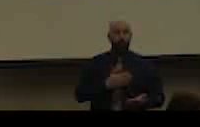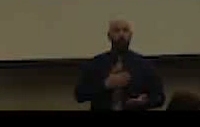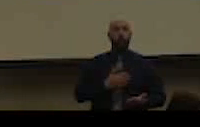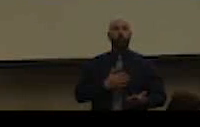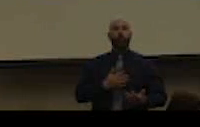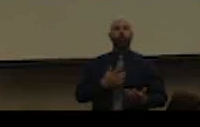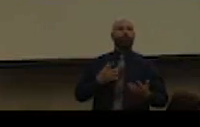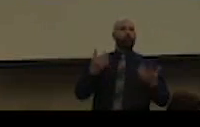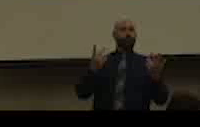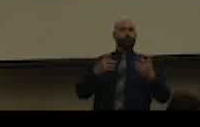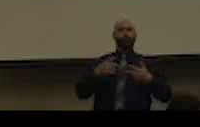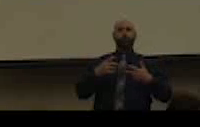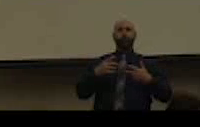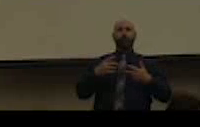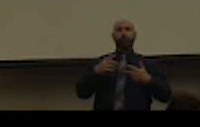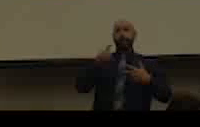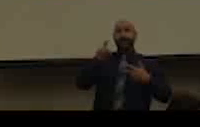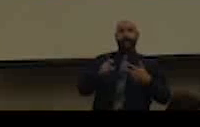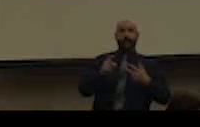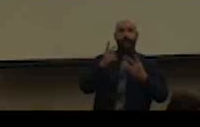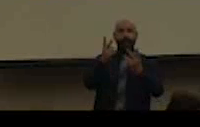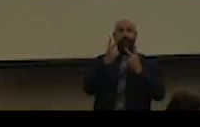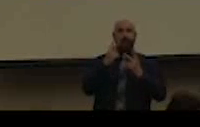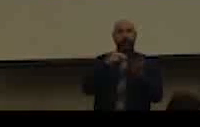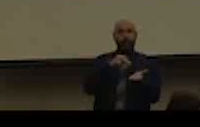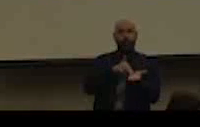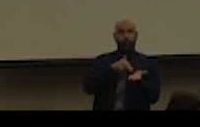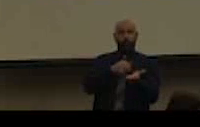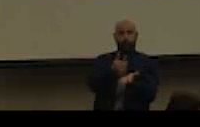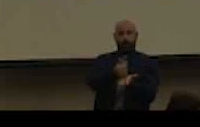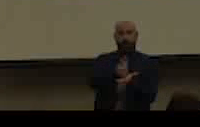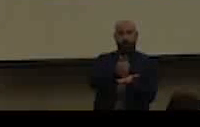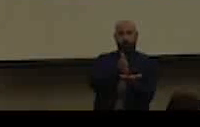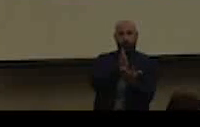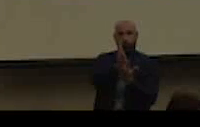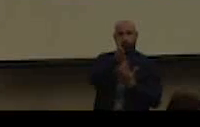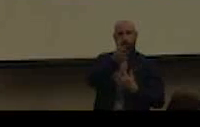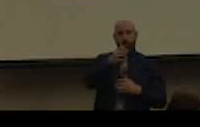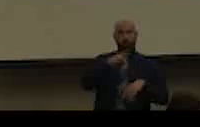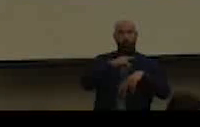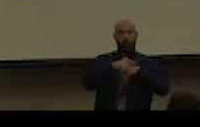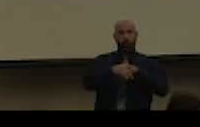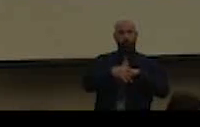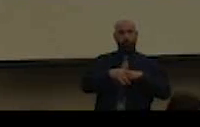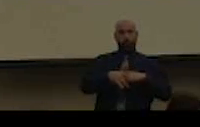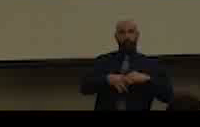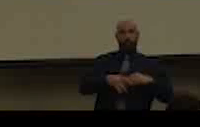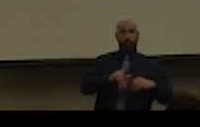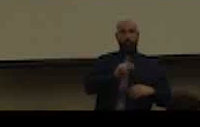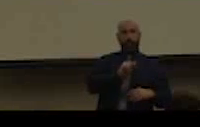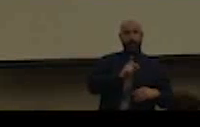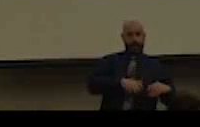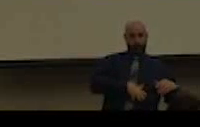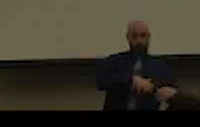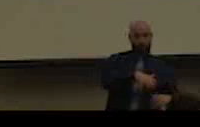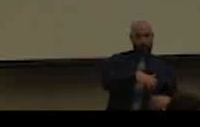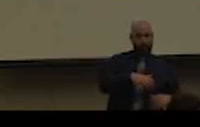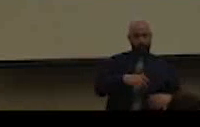visiting nurse to come, you know, help me through those early phases of both late pregnancy and early motherhood,